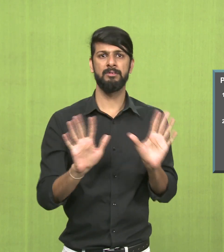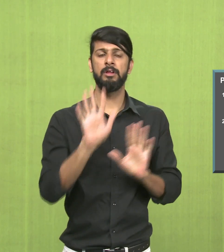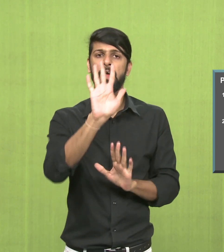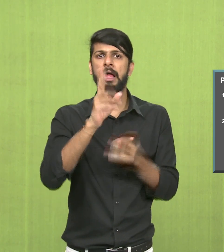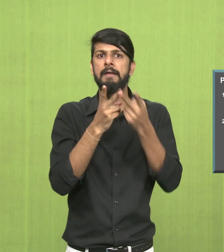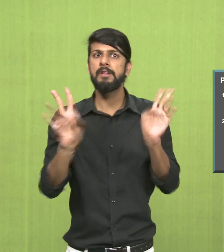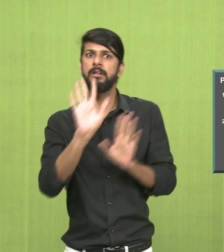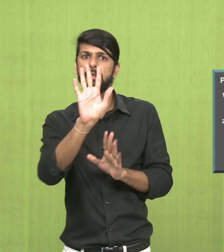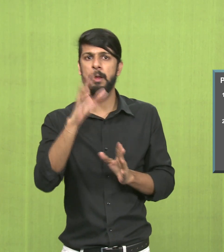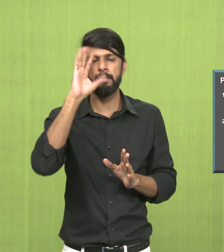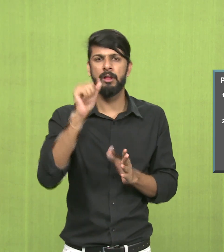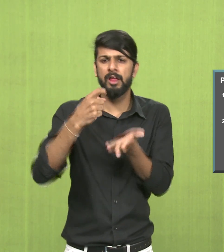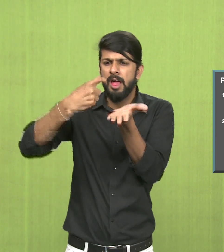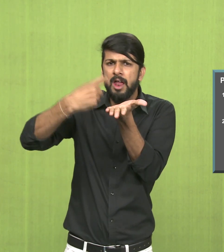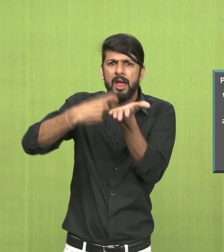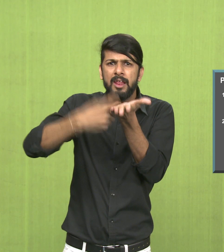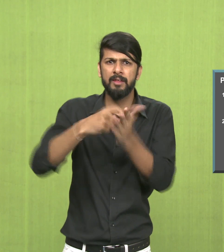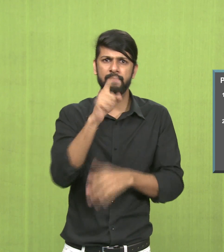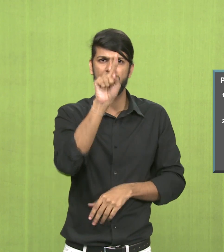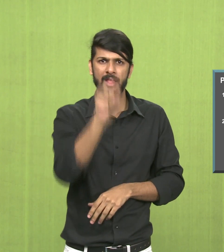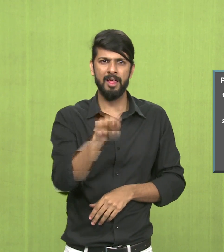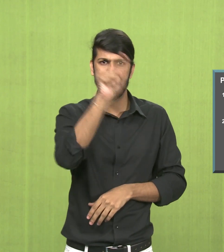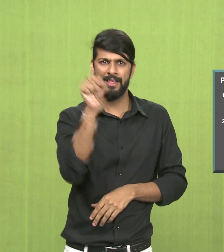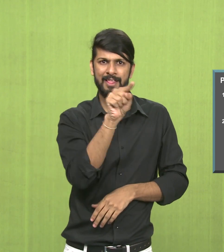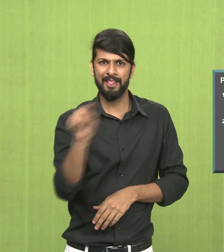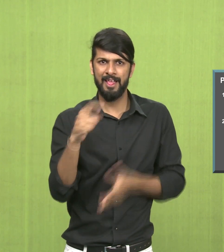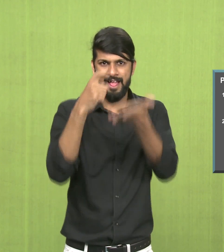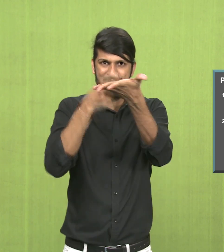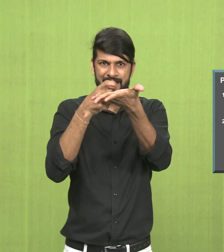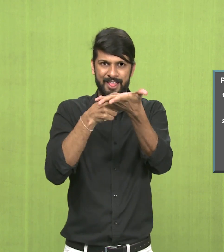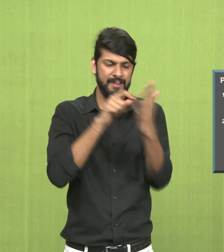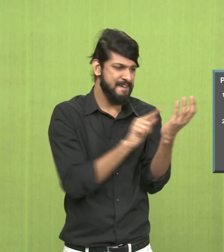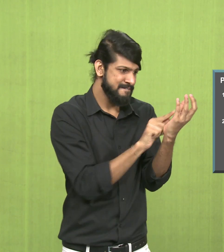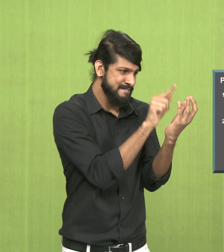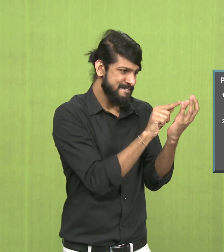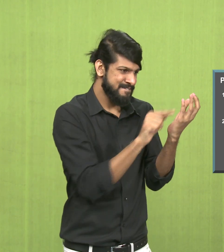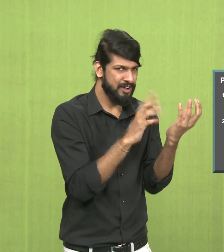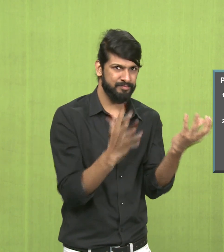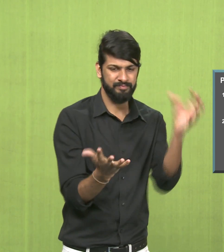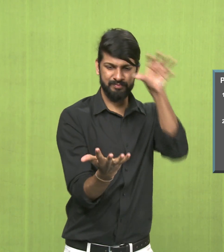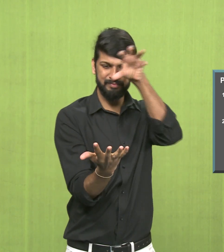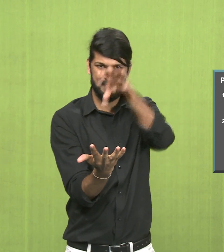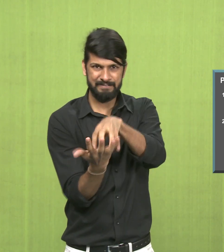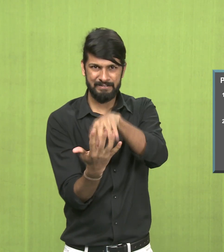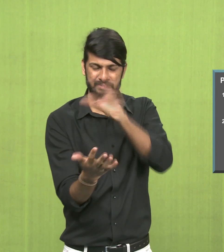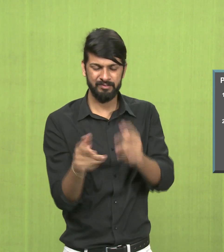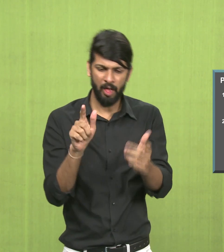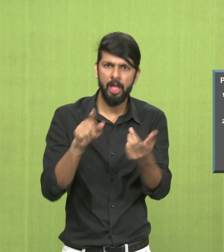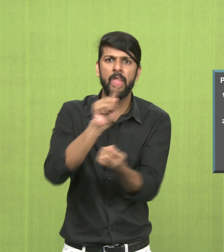mirror image, for example, A looks the same both sides, so won't be a problem, but R,